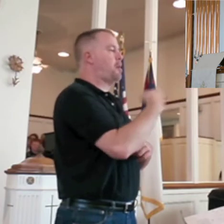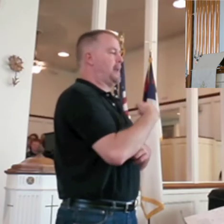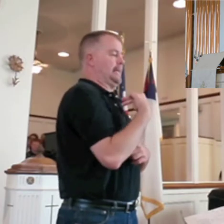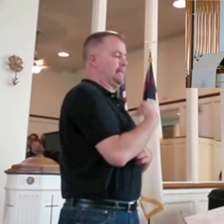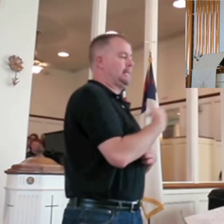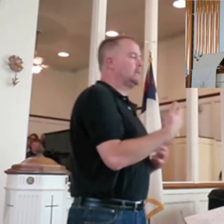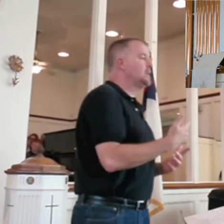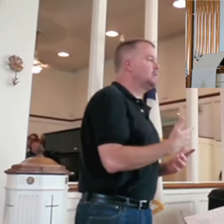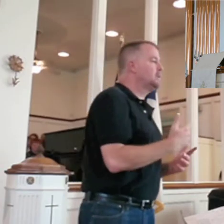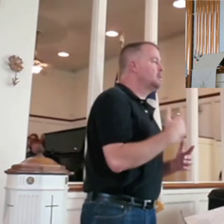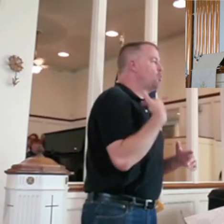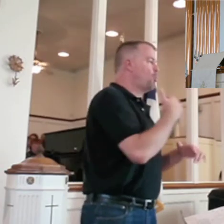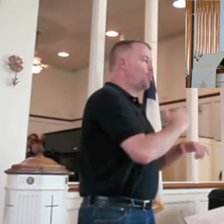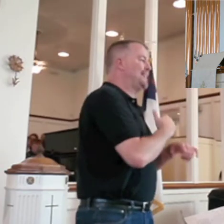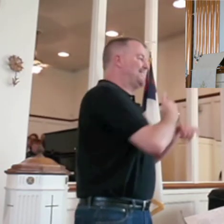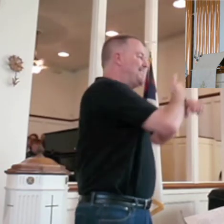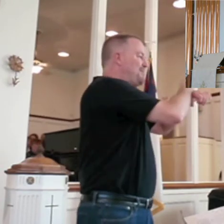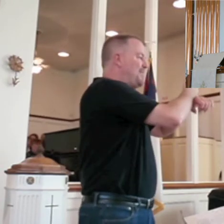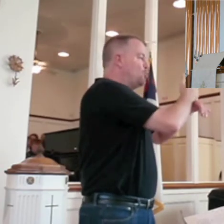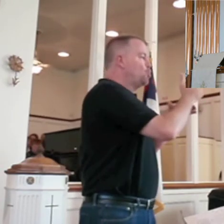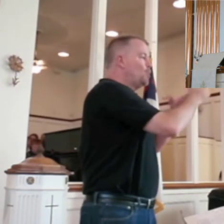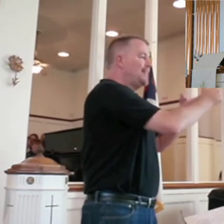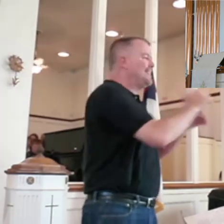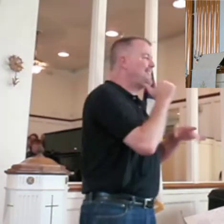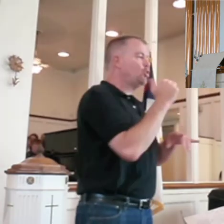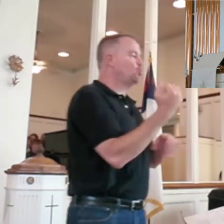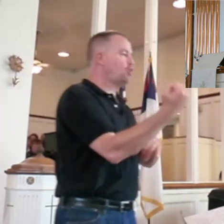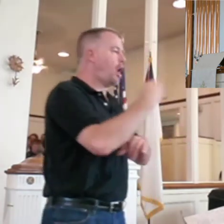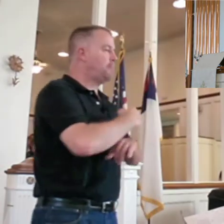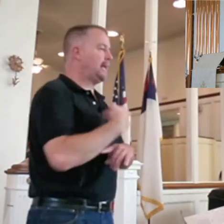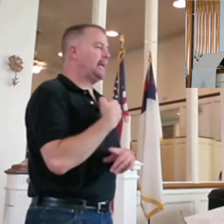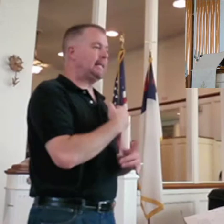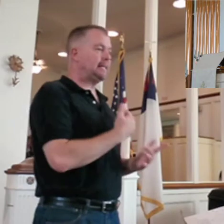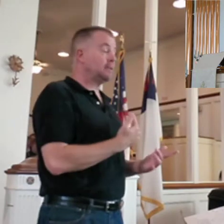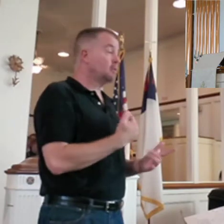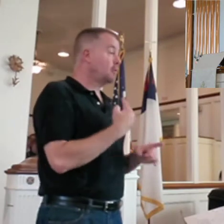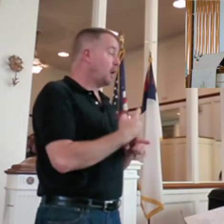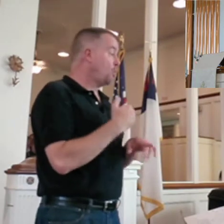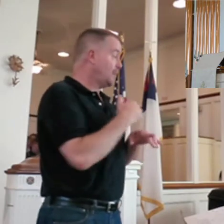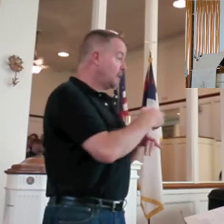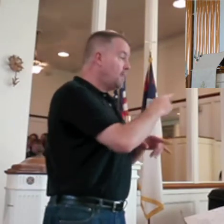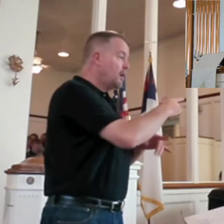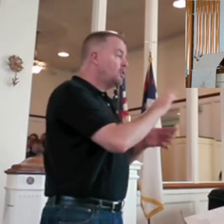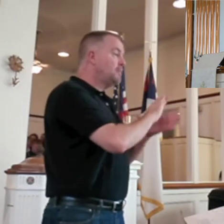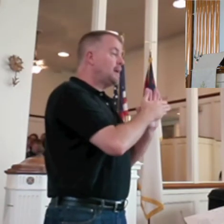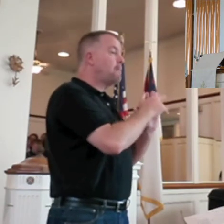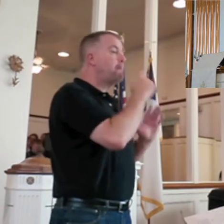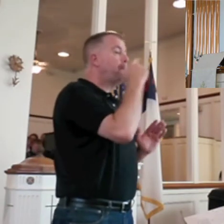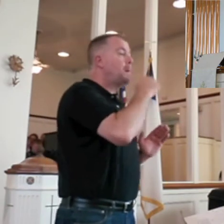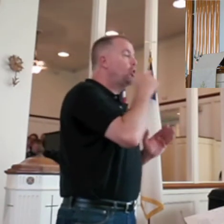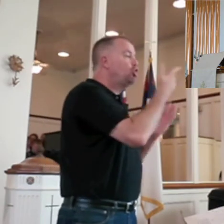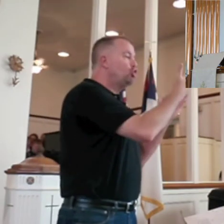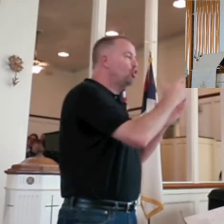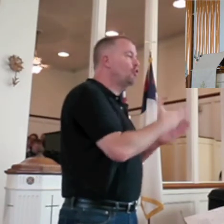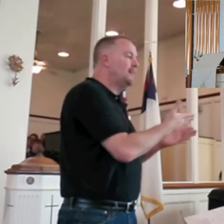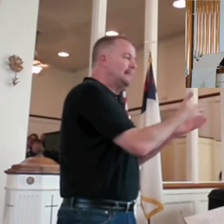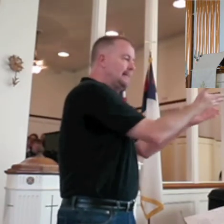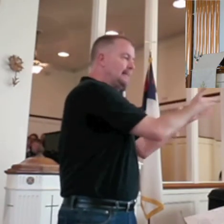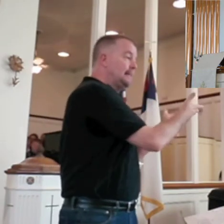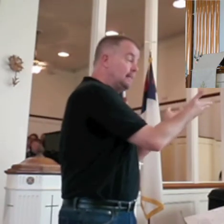And we sent them there not to dominate us. We sent them there to be